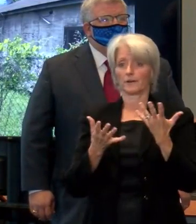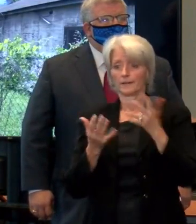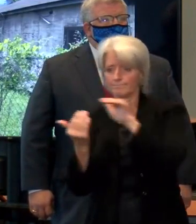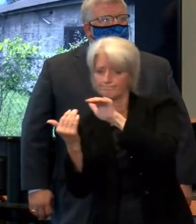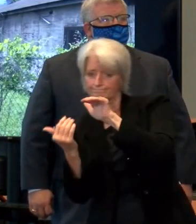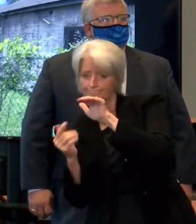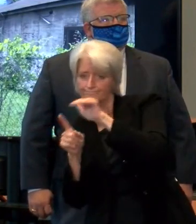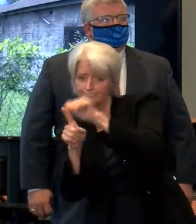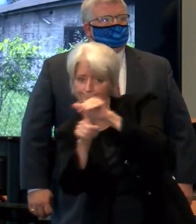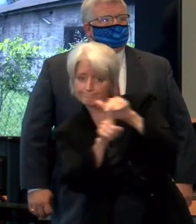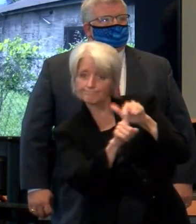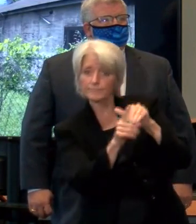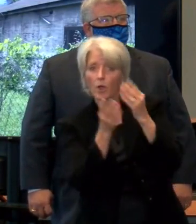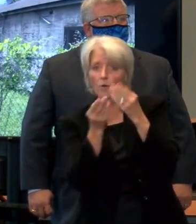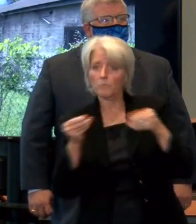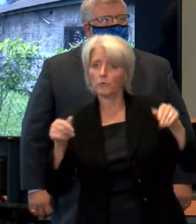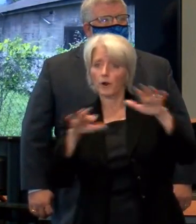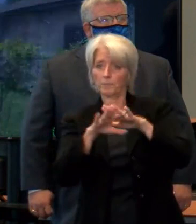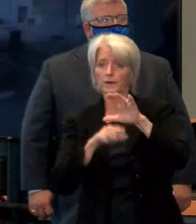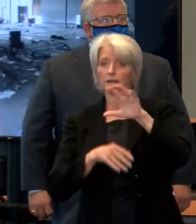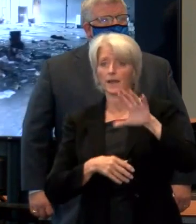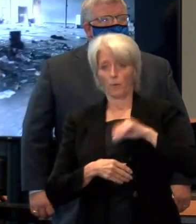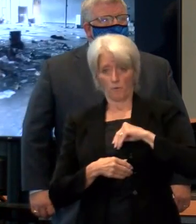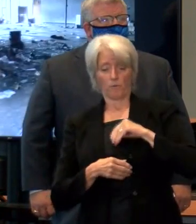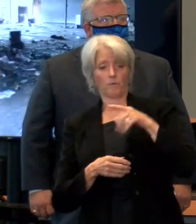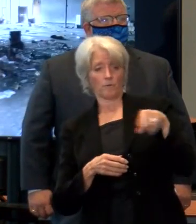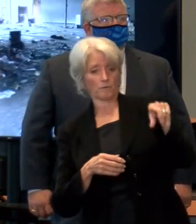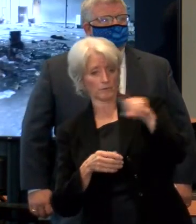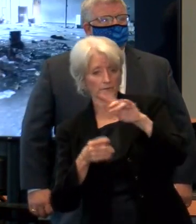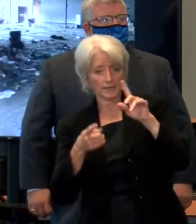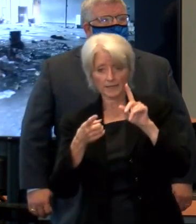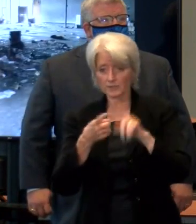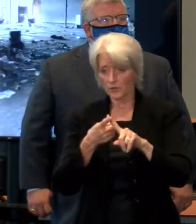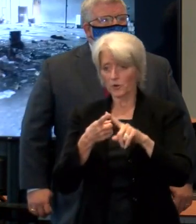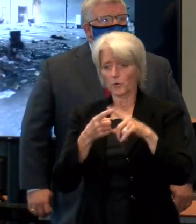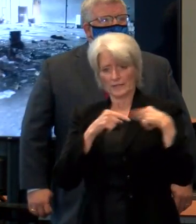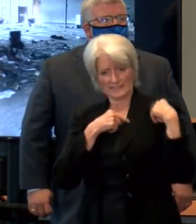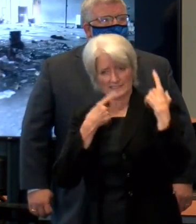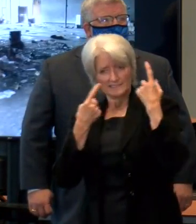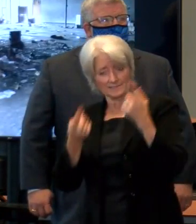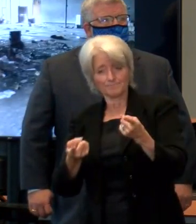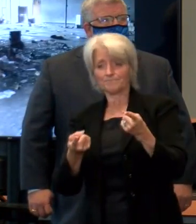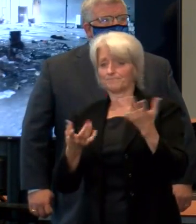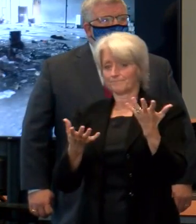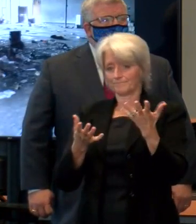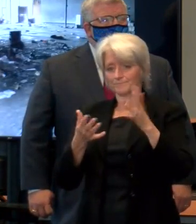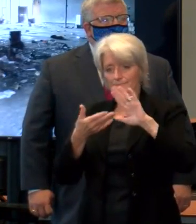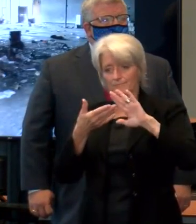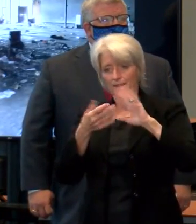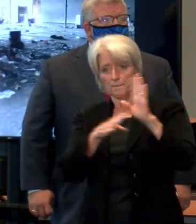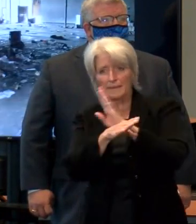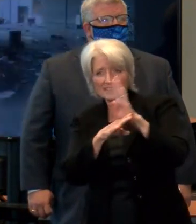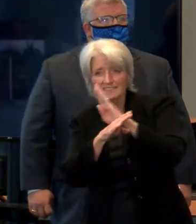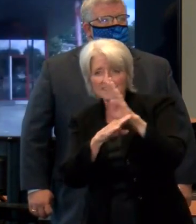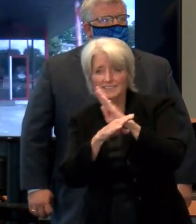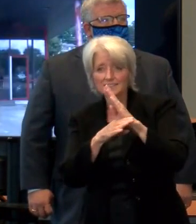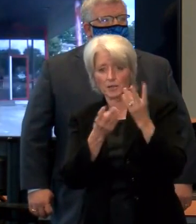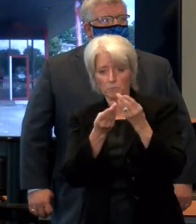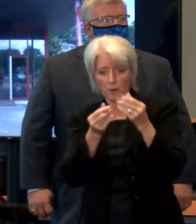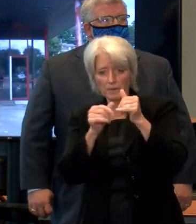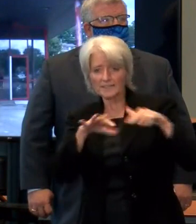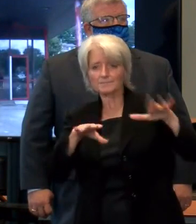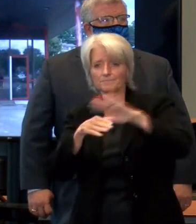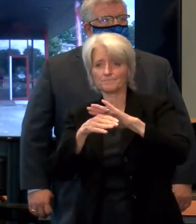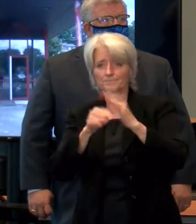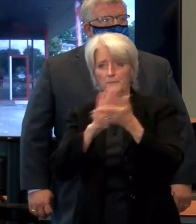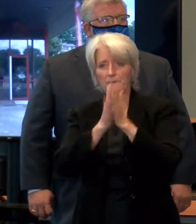where there are come to know a history of structurally deficient commercial properties that happen to be vacant, that